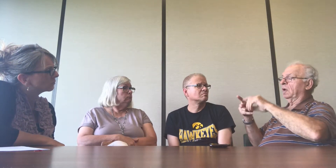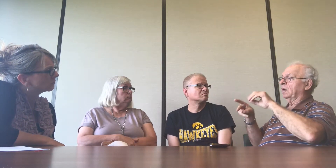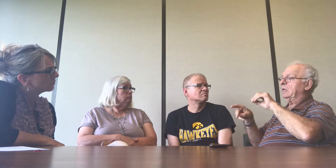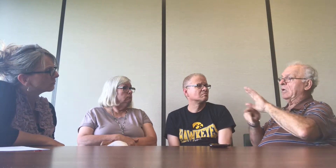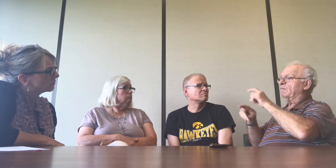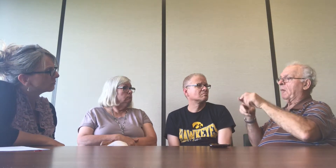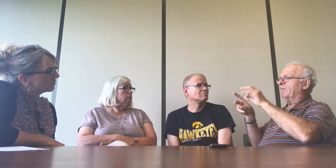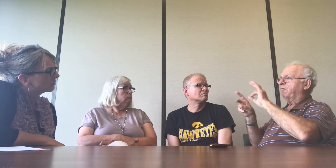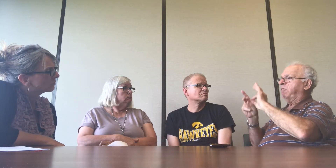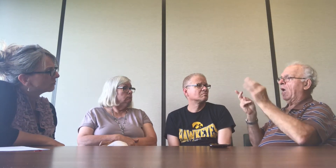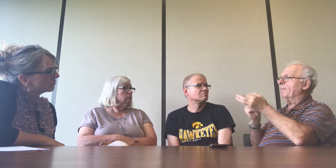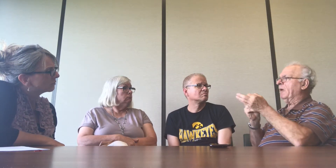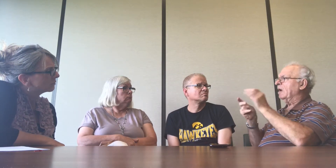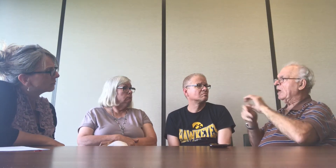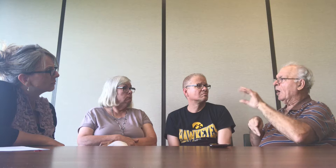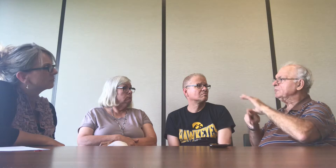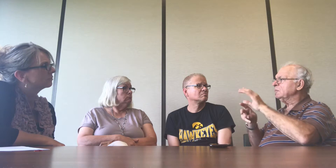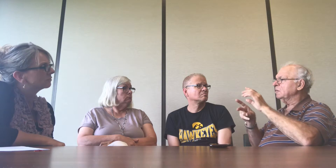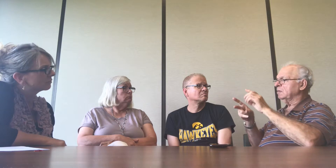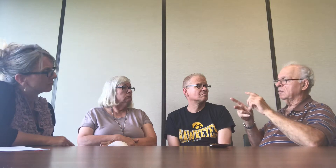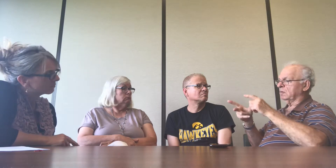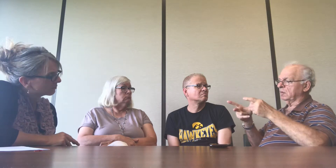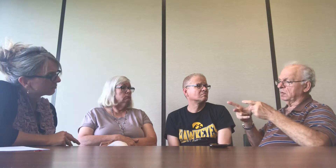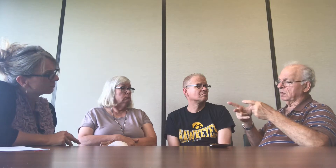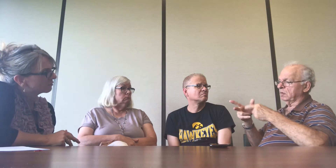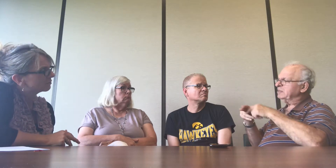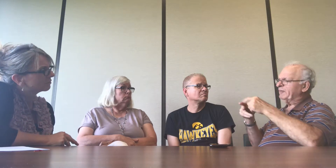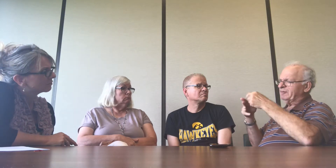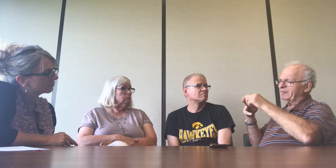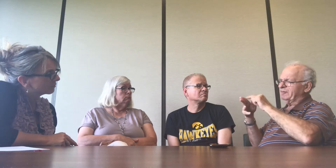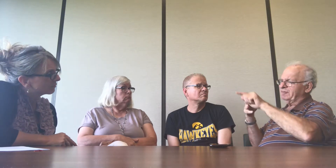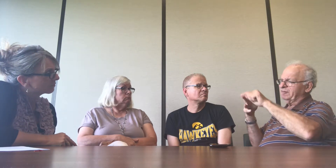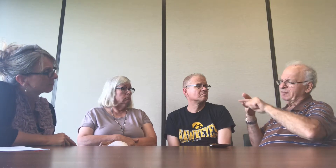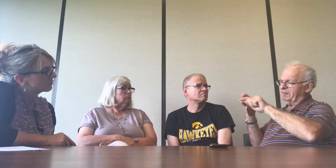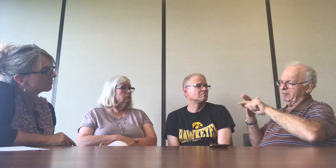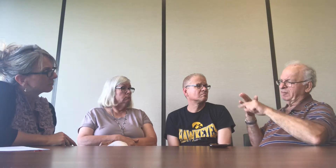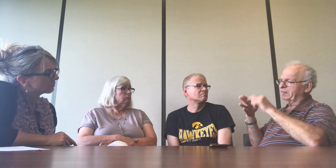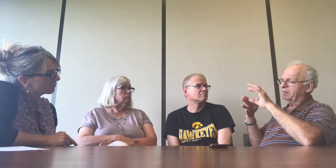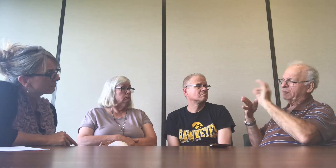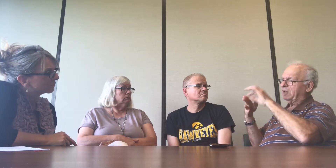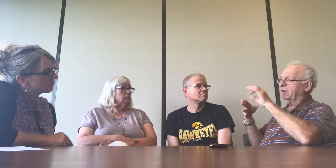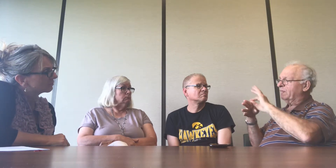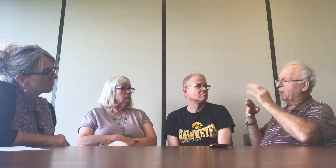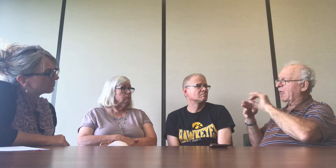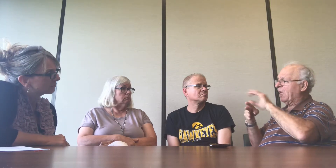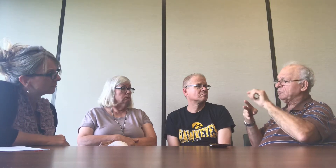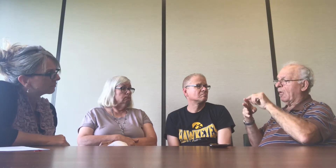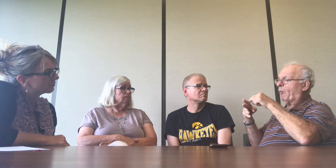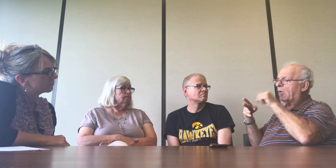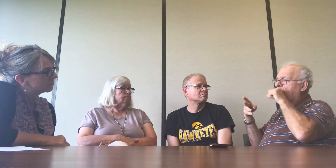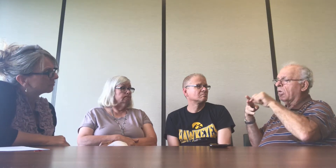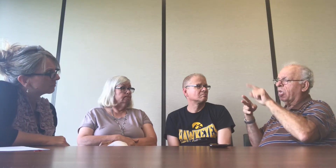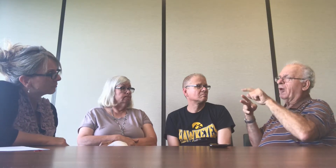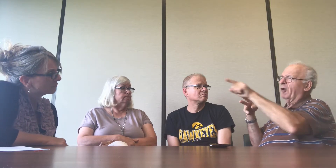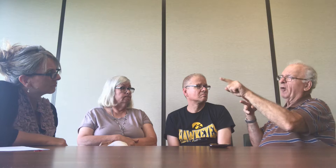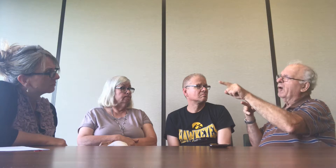Chris, it would be great if they could go to DIAA